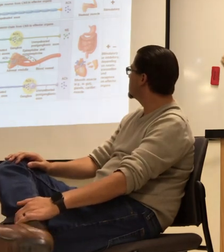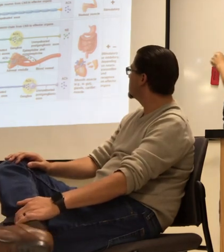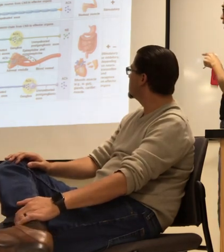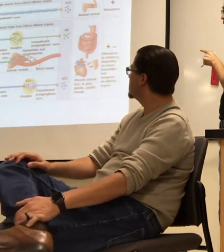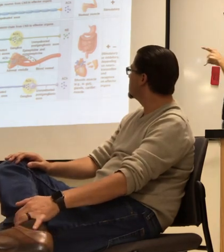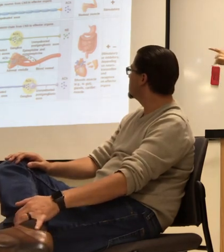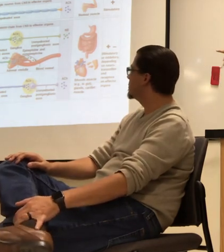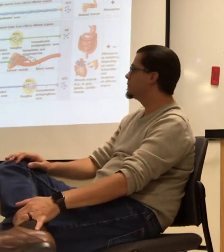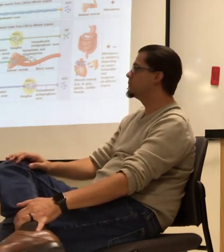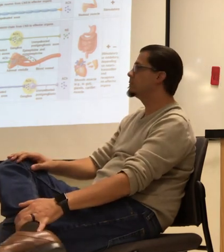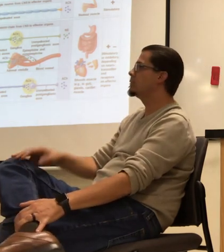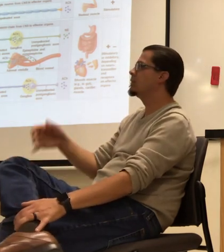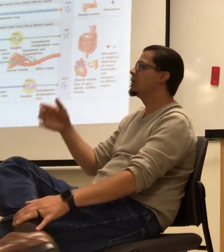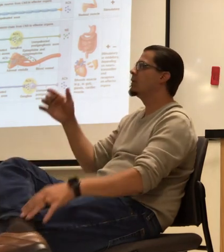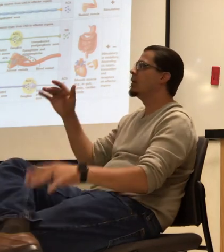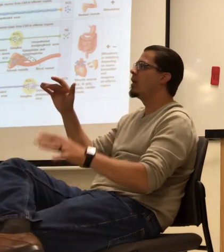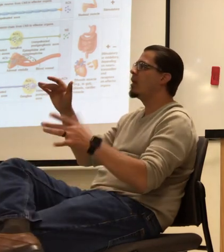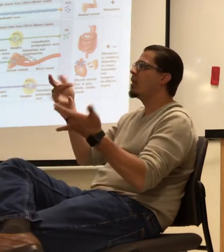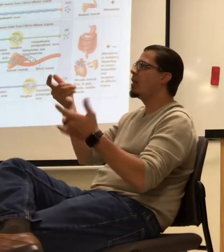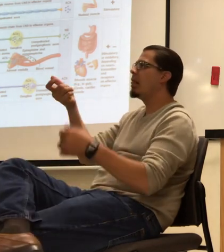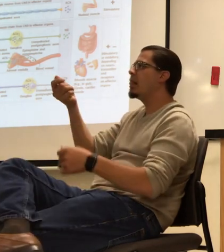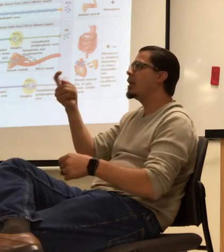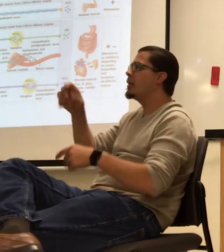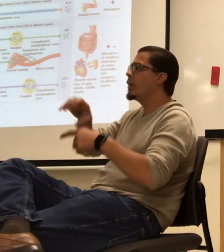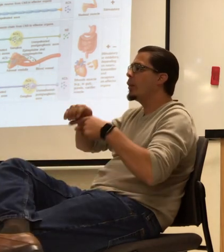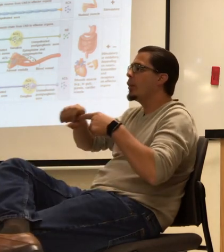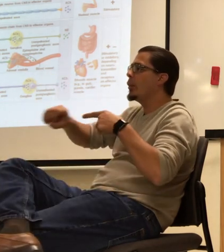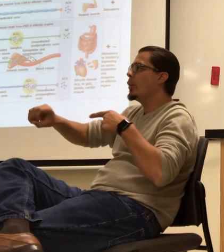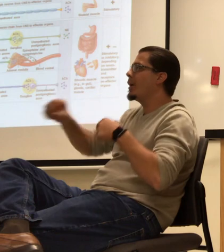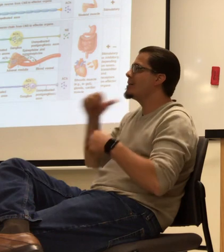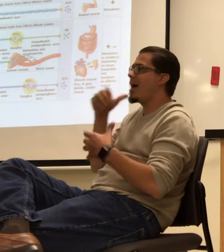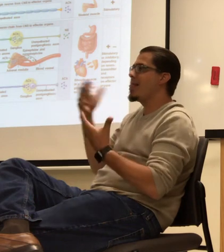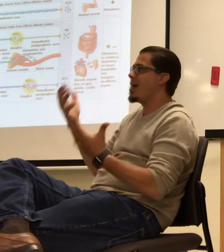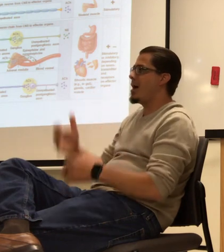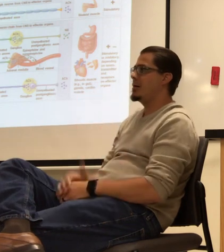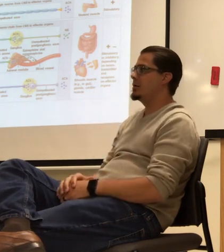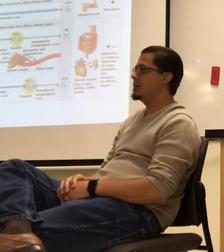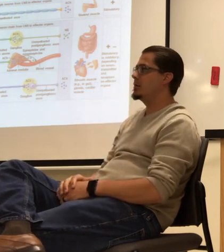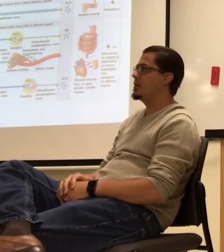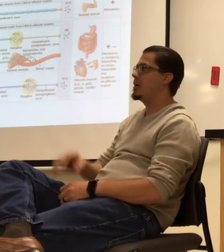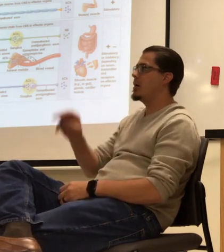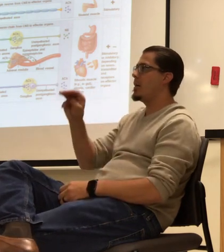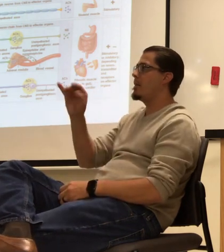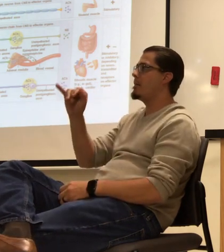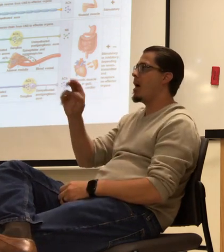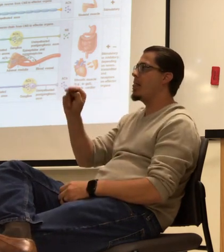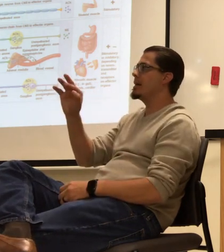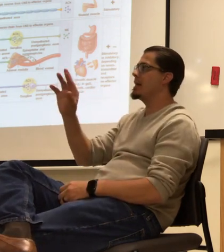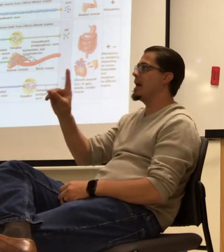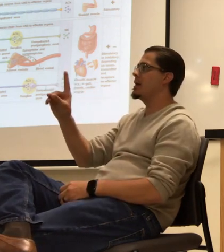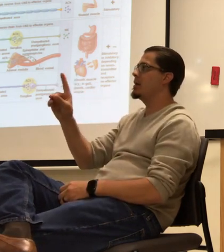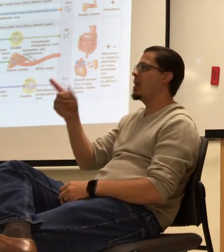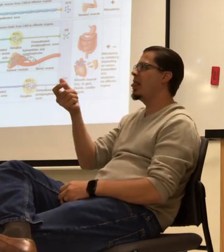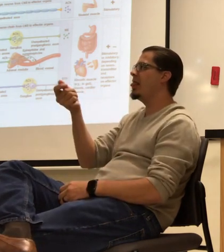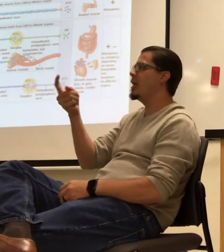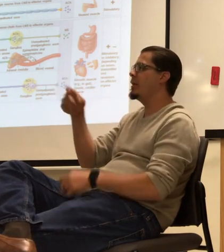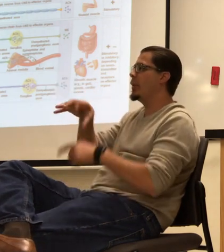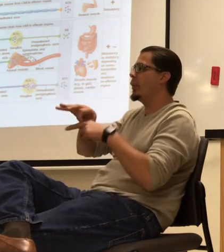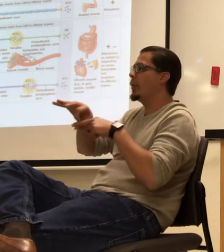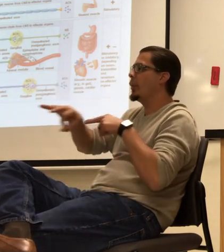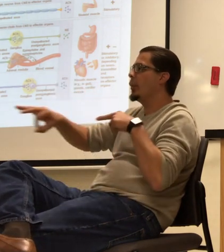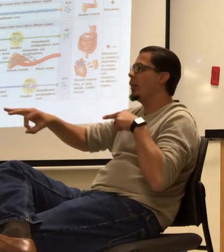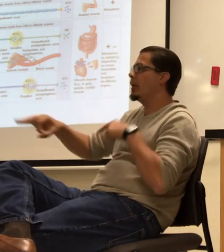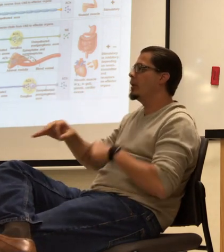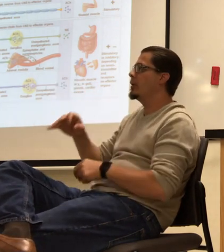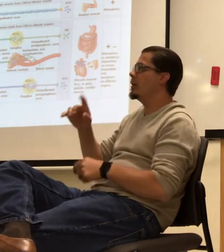And they're lightly myelinated. There's not a whole lot of myelin on there. When it gets